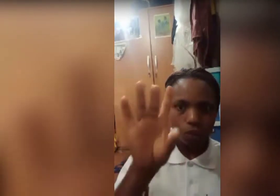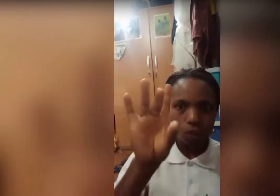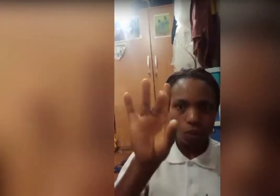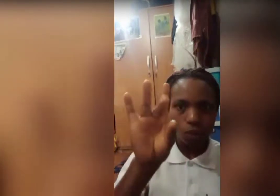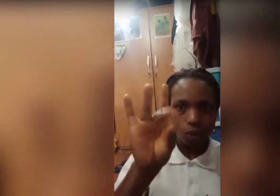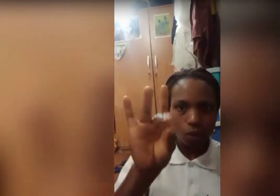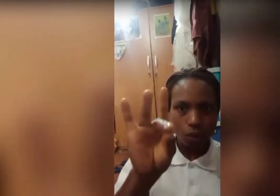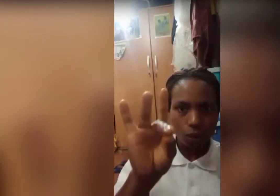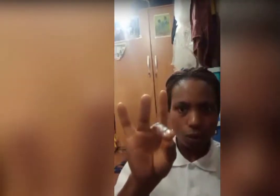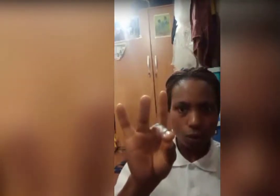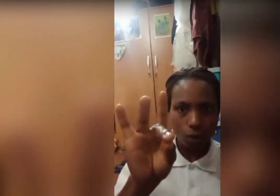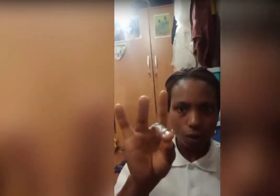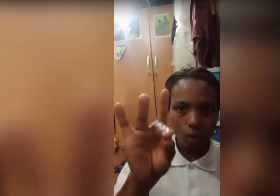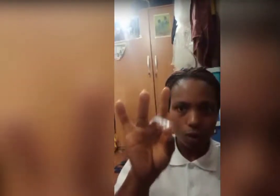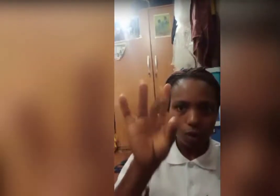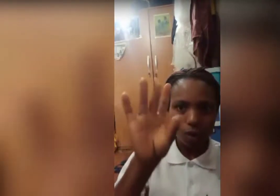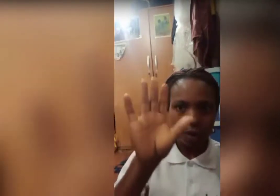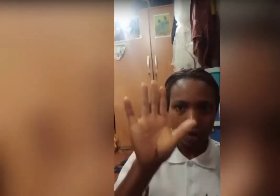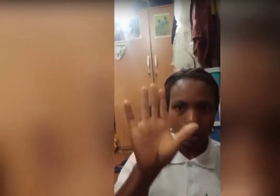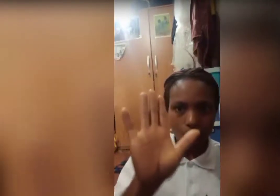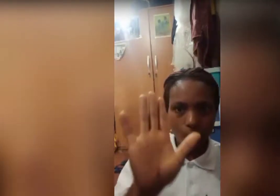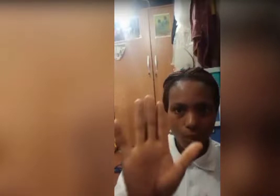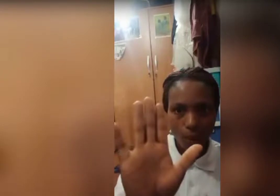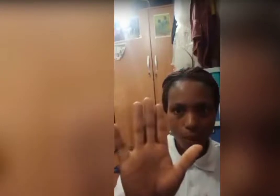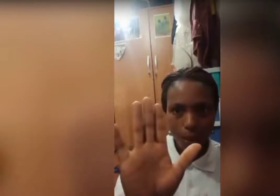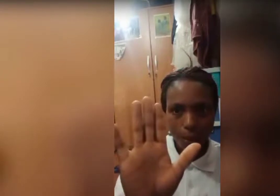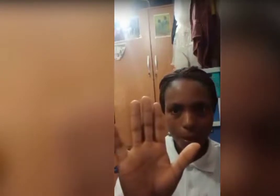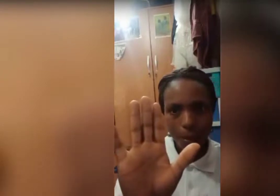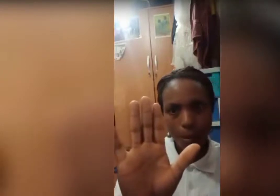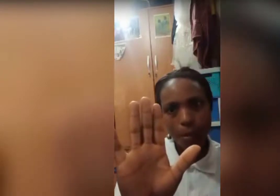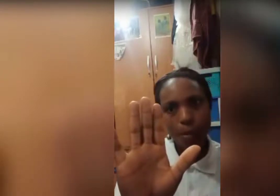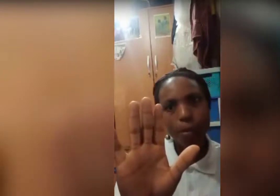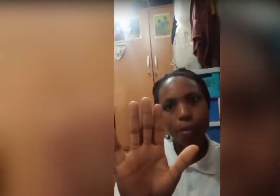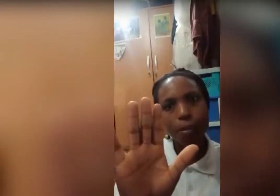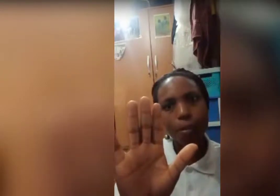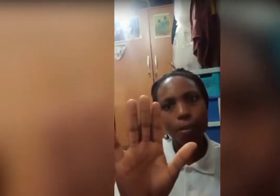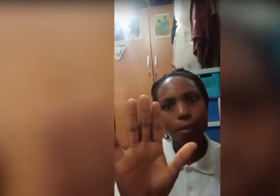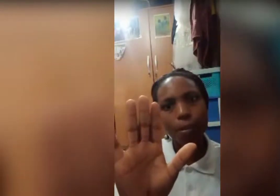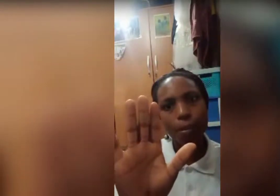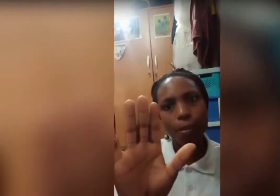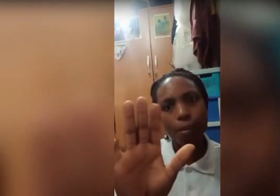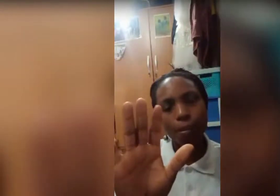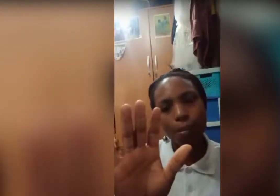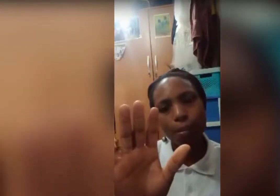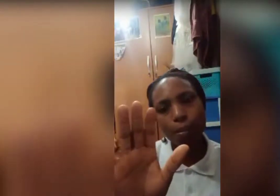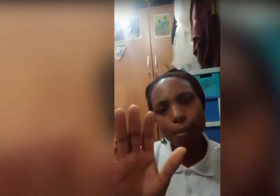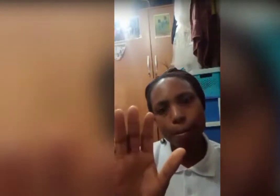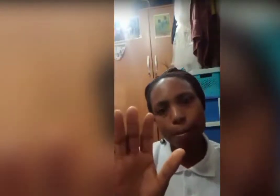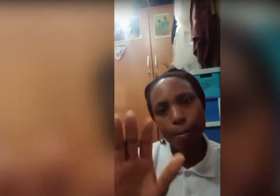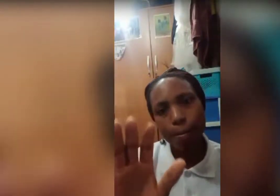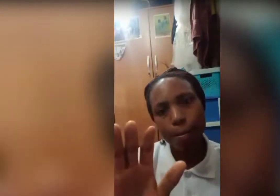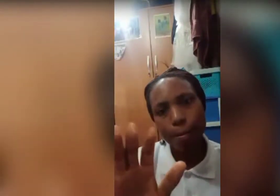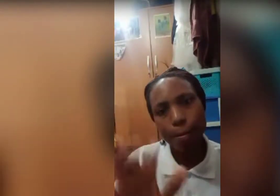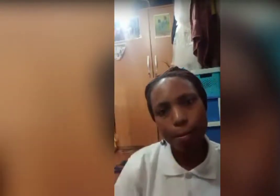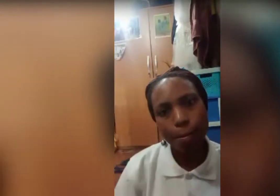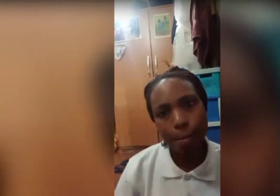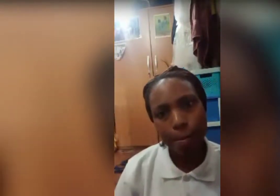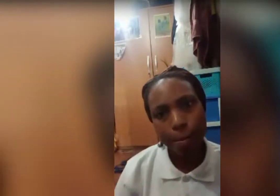Beautiful, beautiful. I love that accentuation. It's clear. Thank you immensely. Thank you. You've done